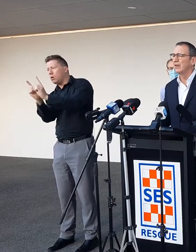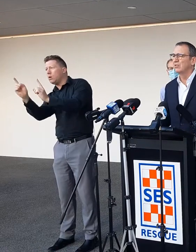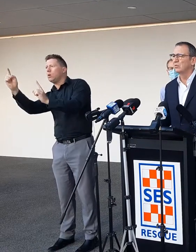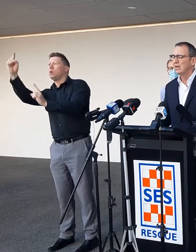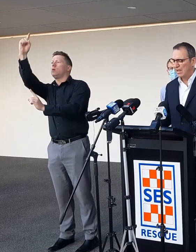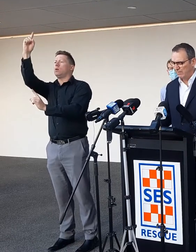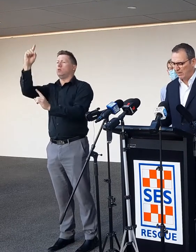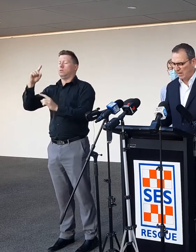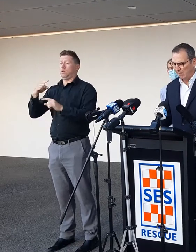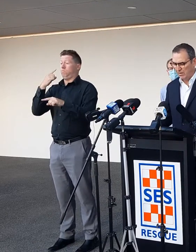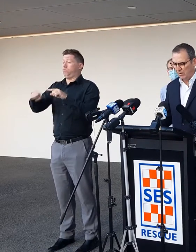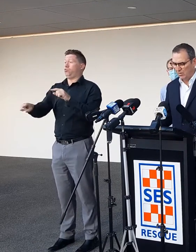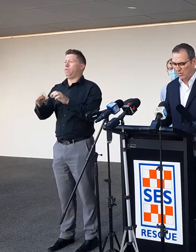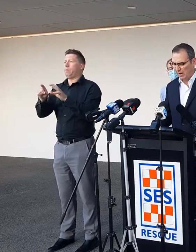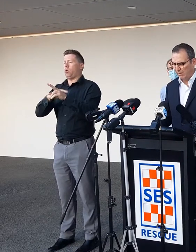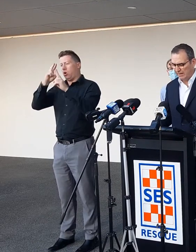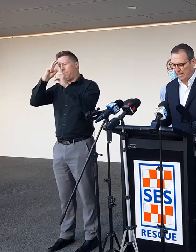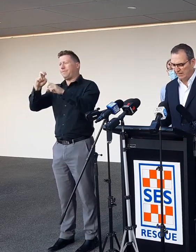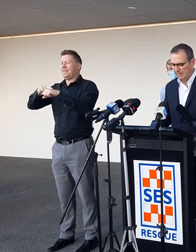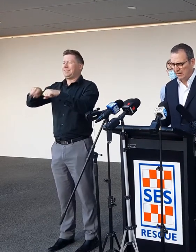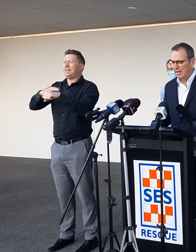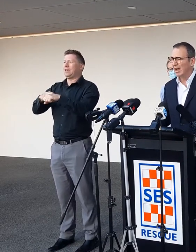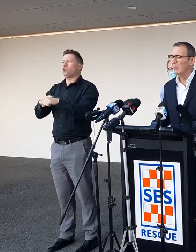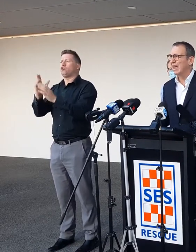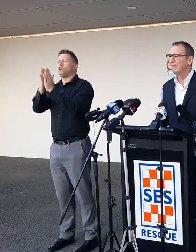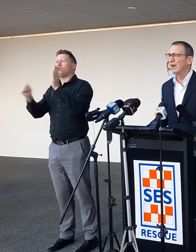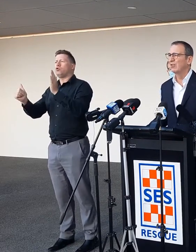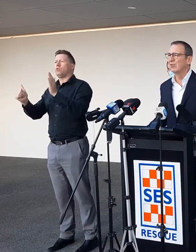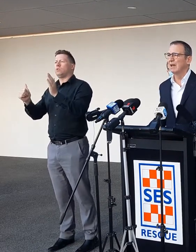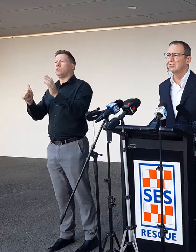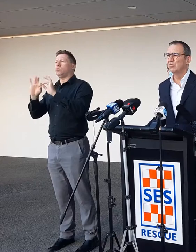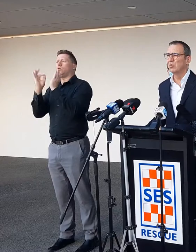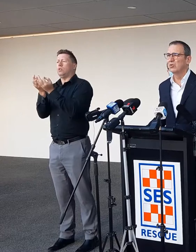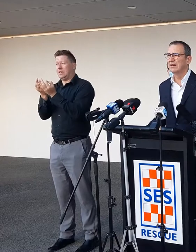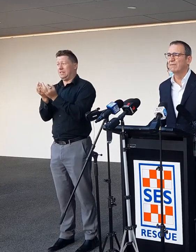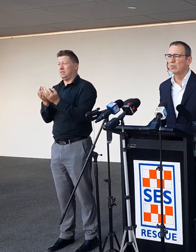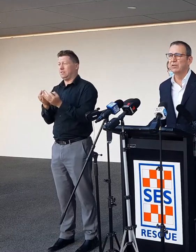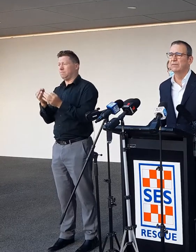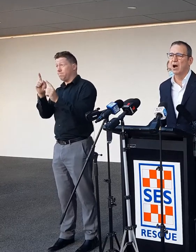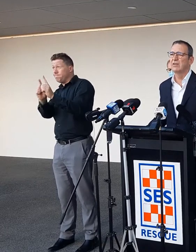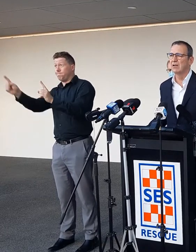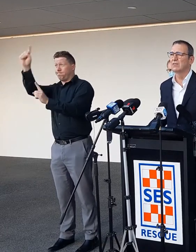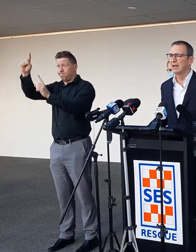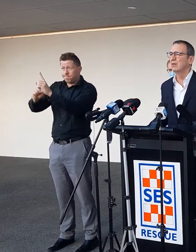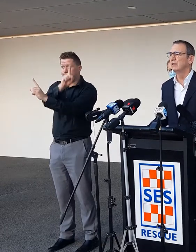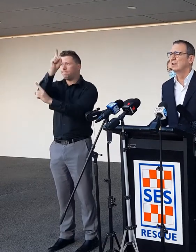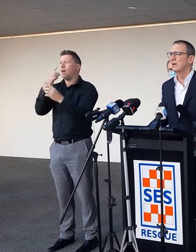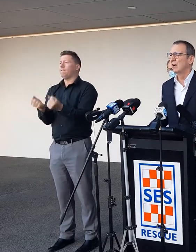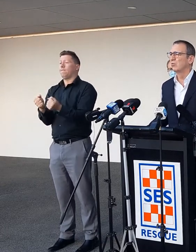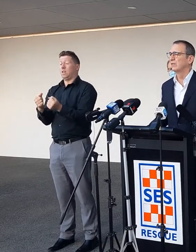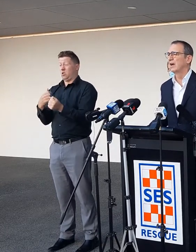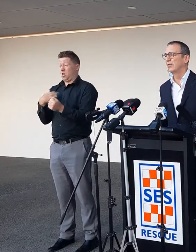approved by the National Heavy Vehicle Regulator. We have now got damage reported in 45 council